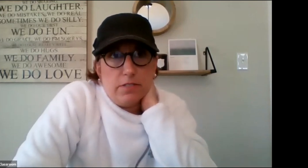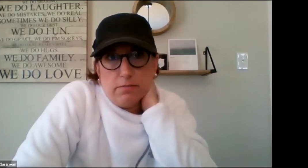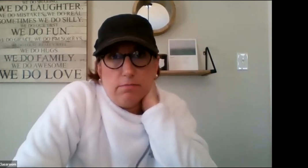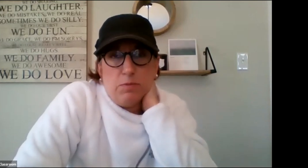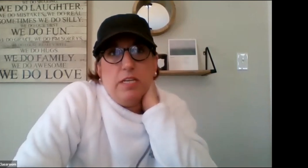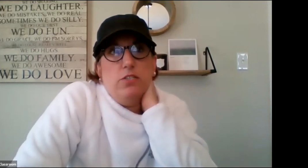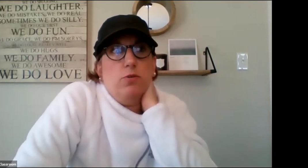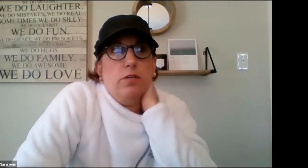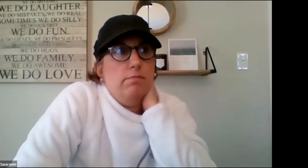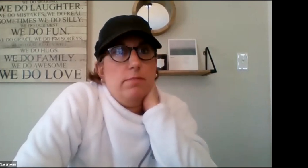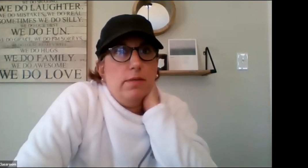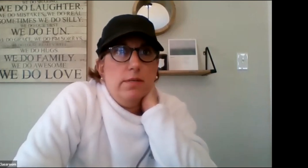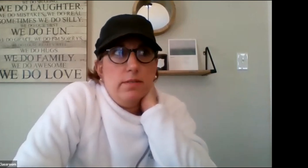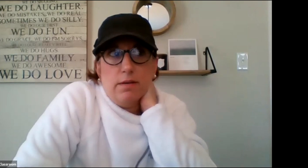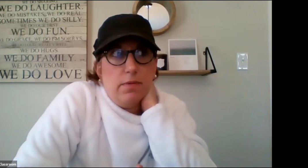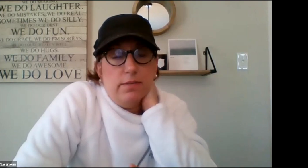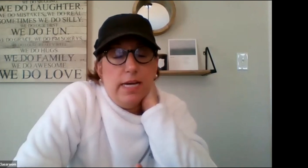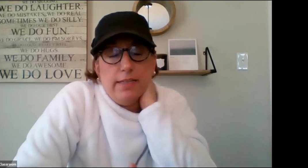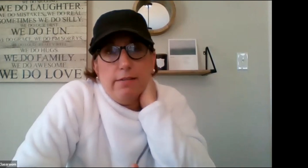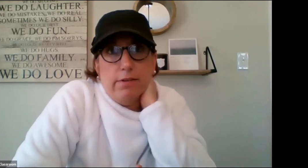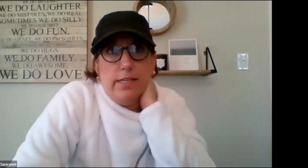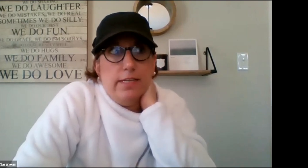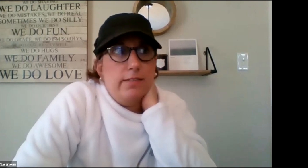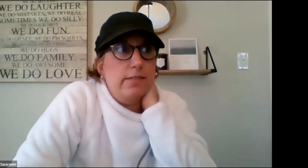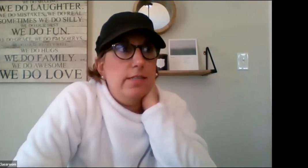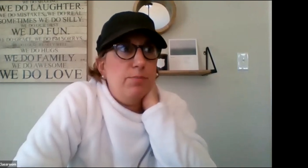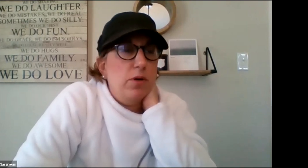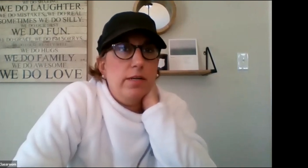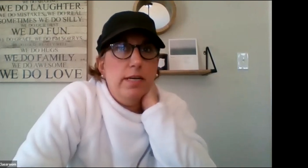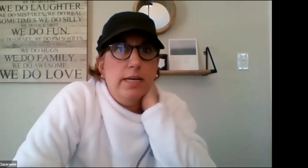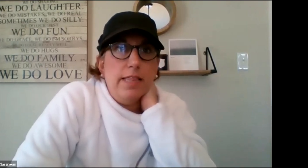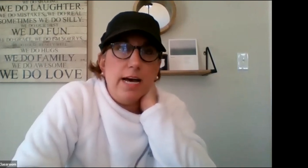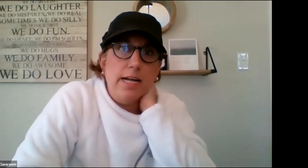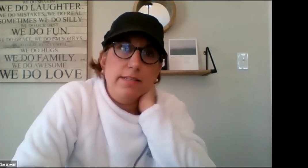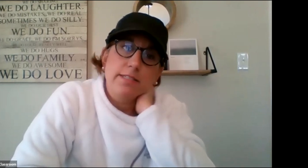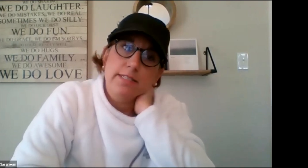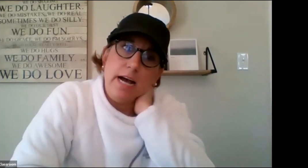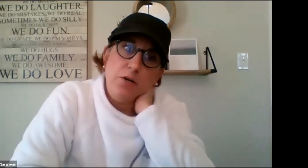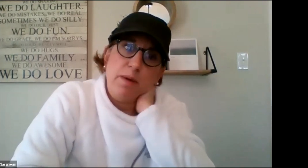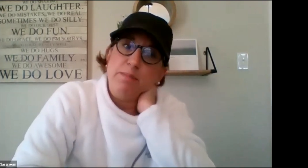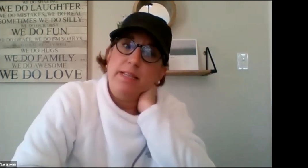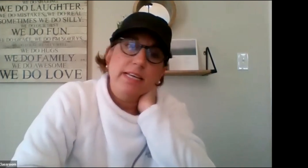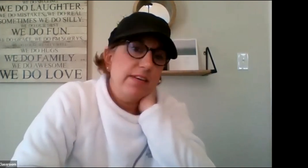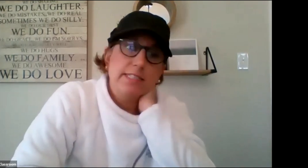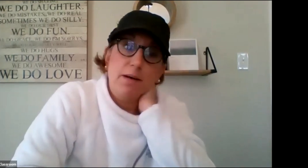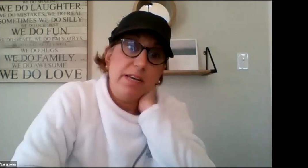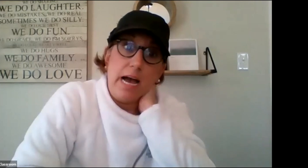governor's speech or anything really that's important, that the signer might be leaving something